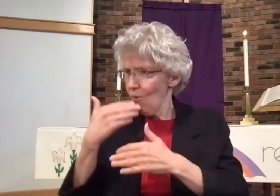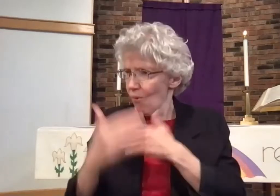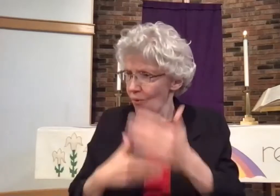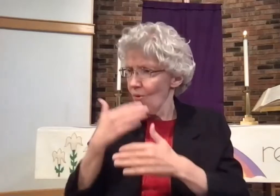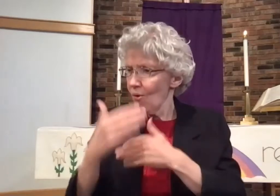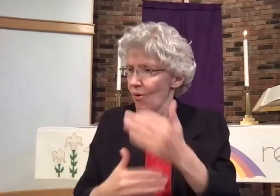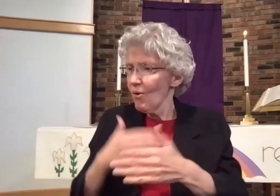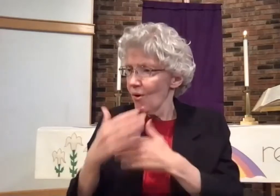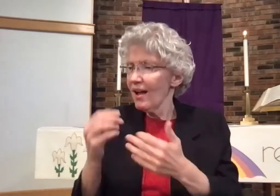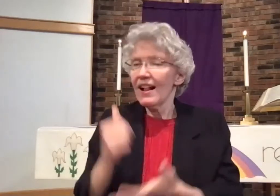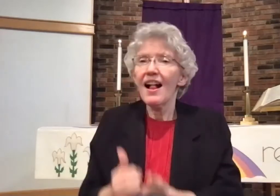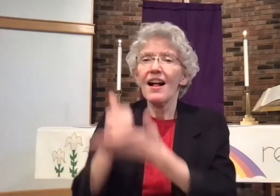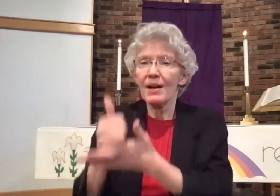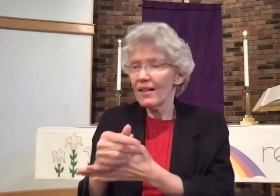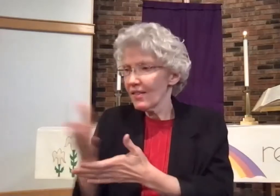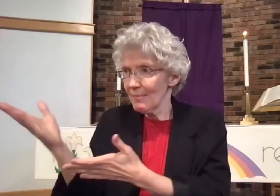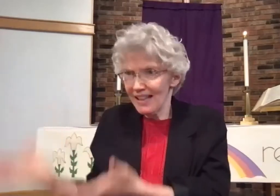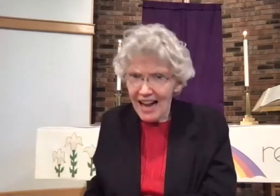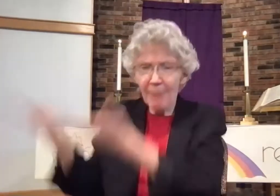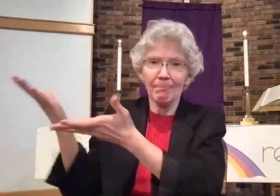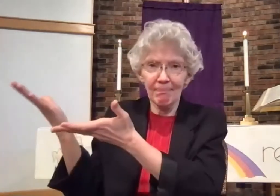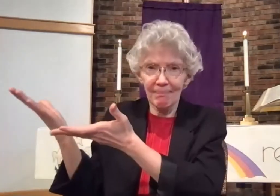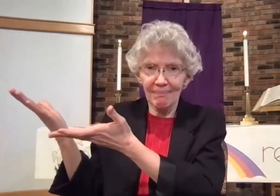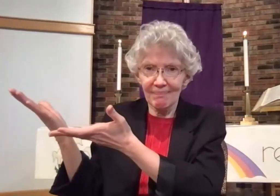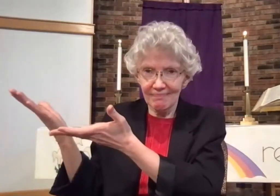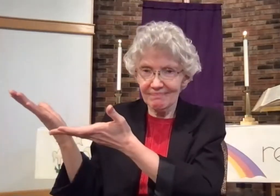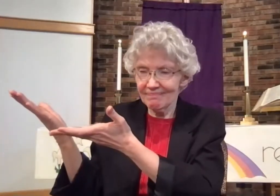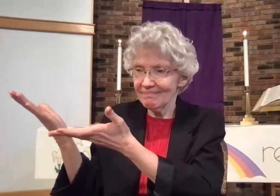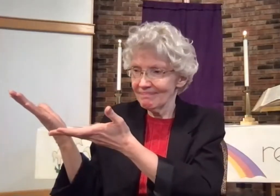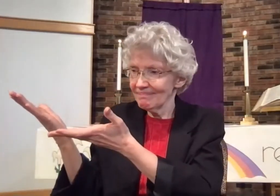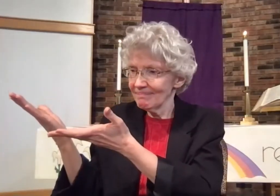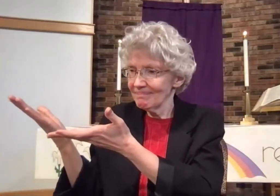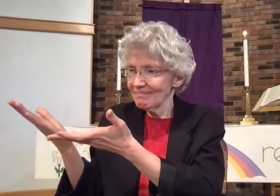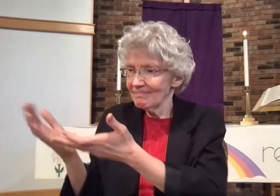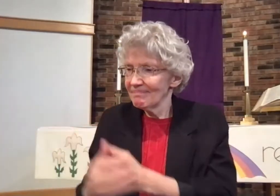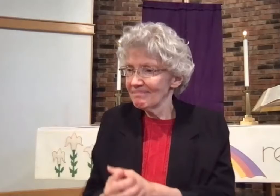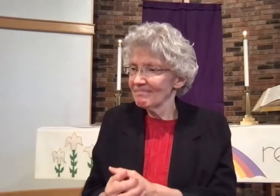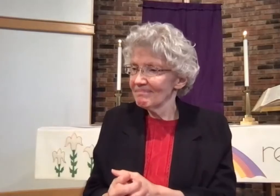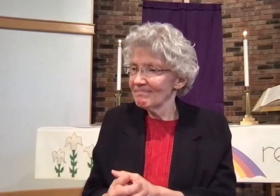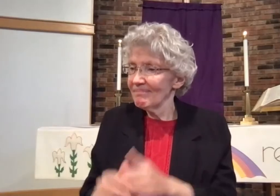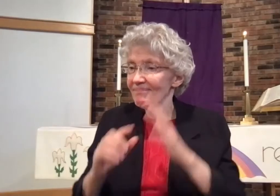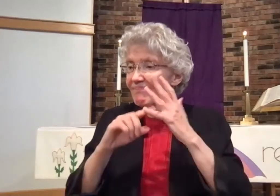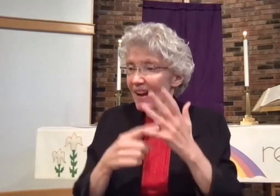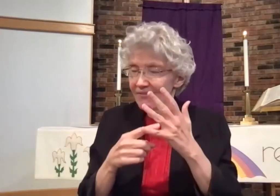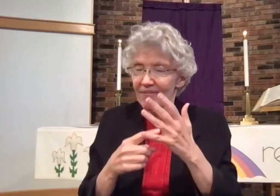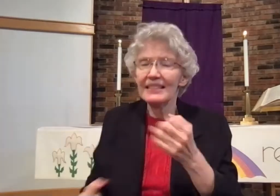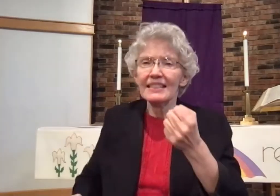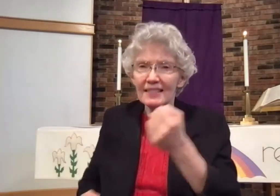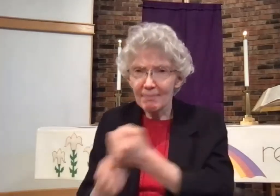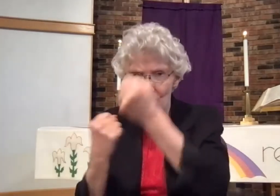Fourth, keep moving forward, and as you do, help others move forward as well. And